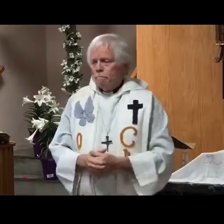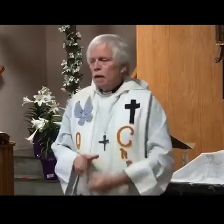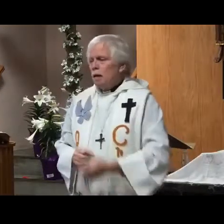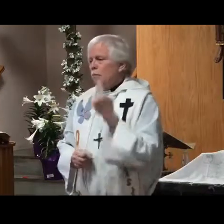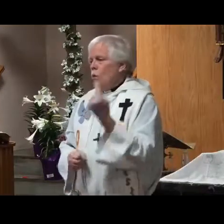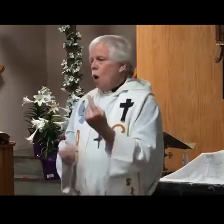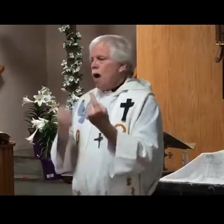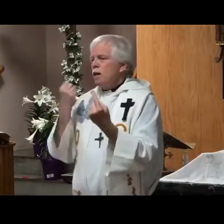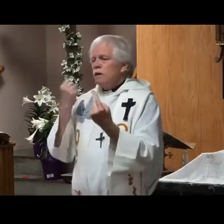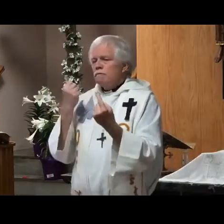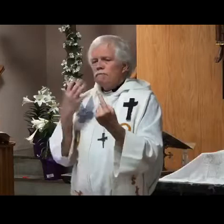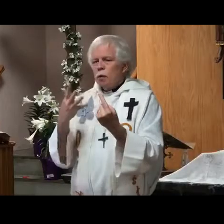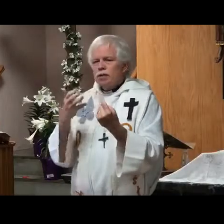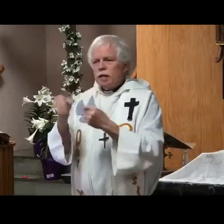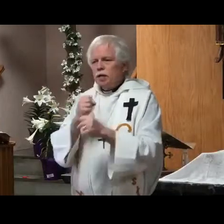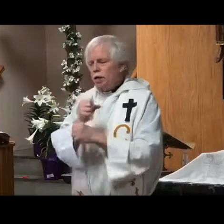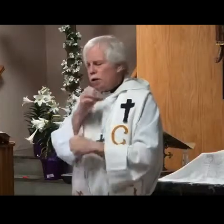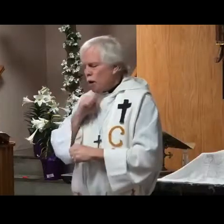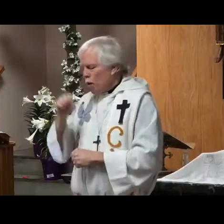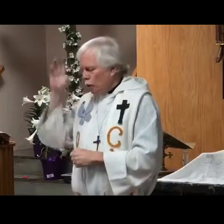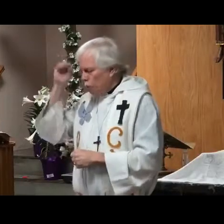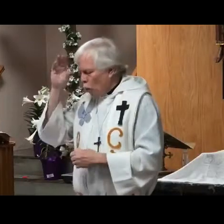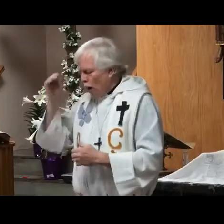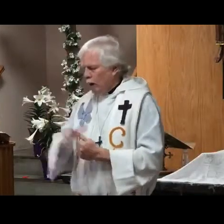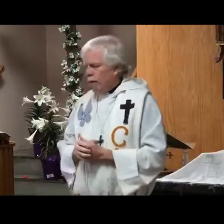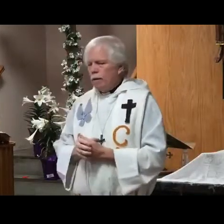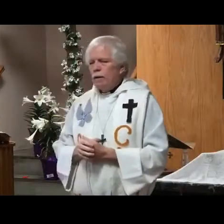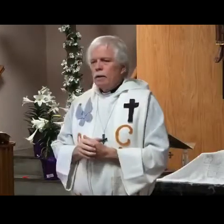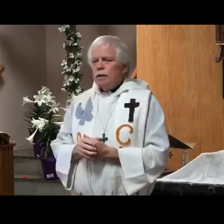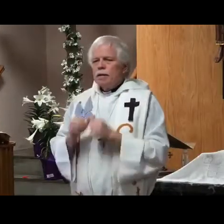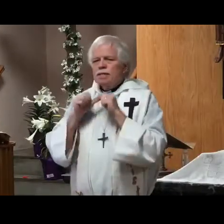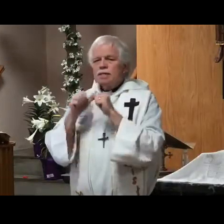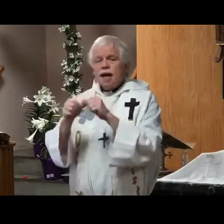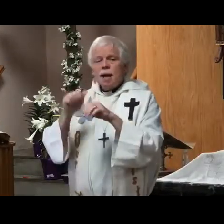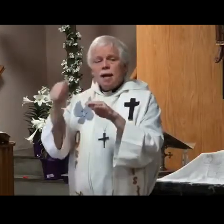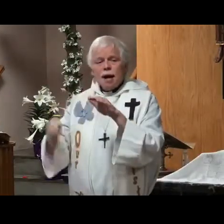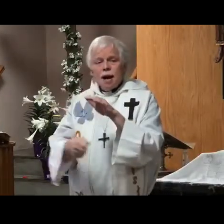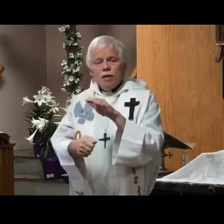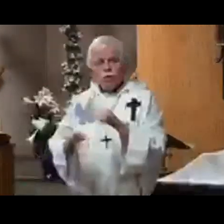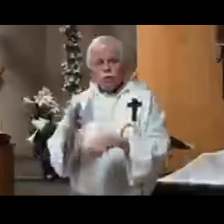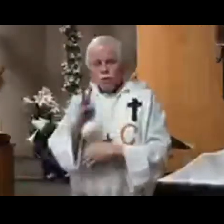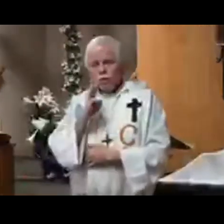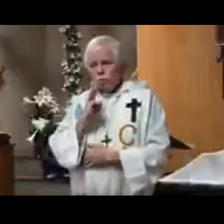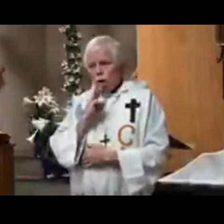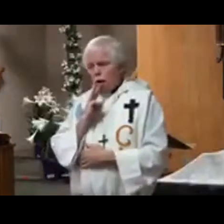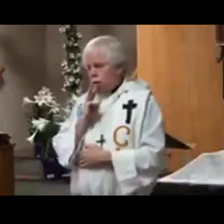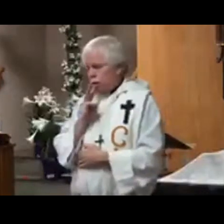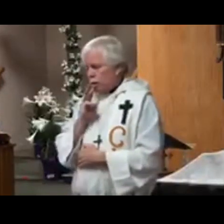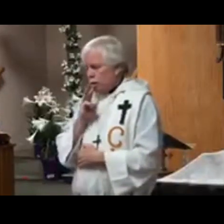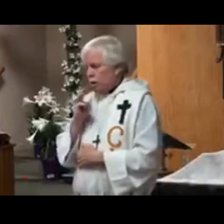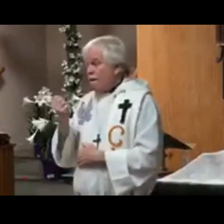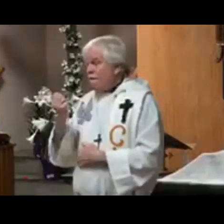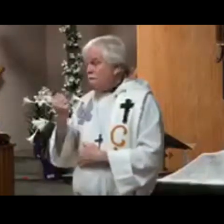but one 14-year-old boy stayed under the